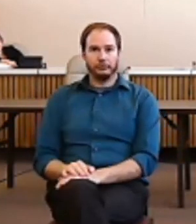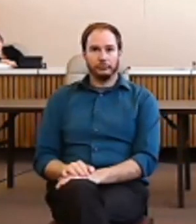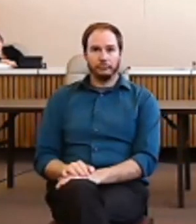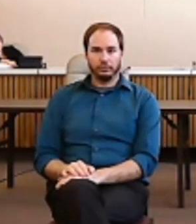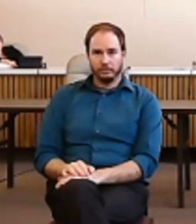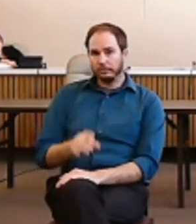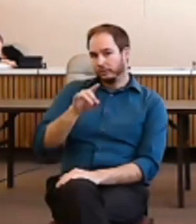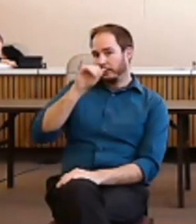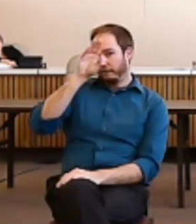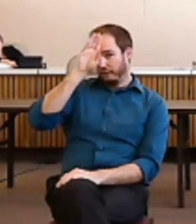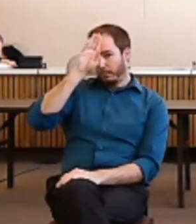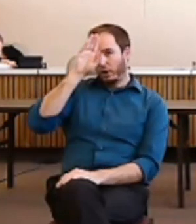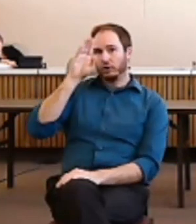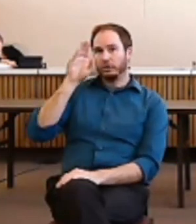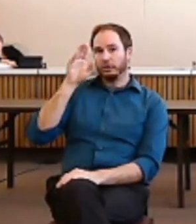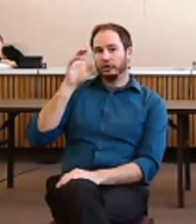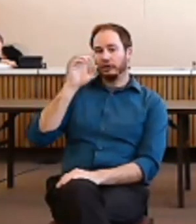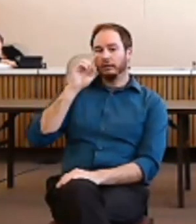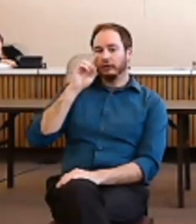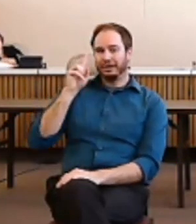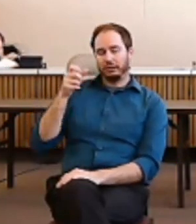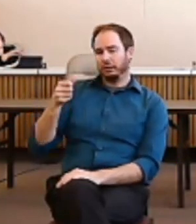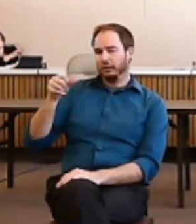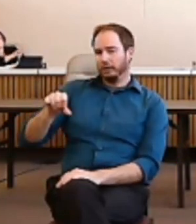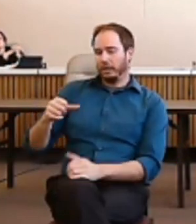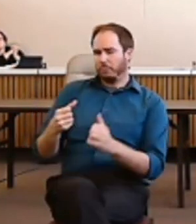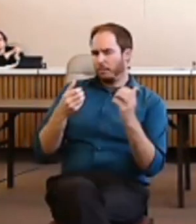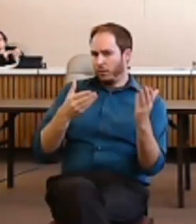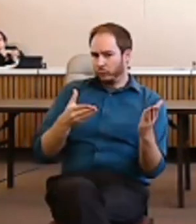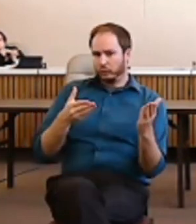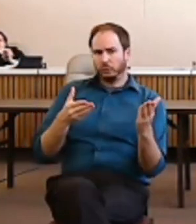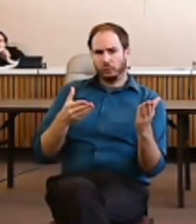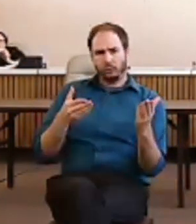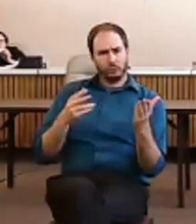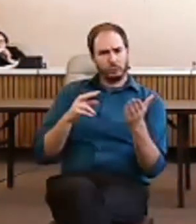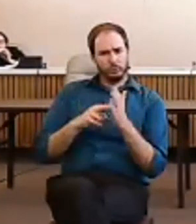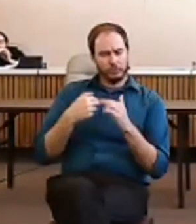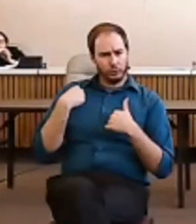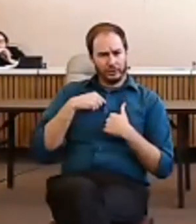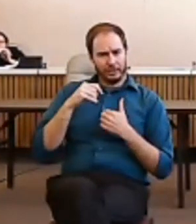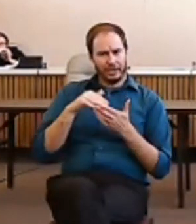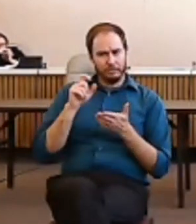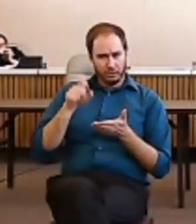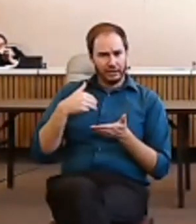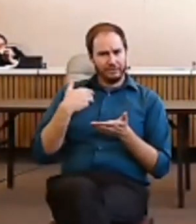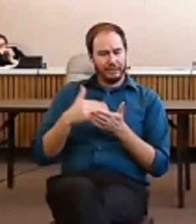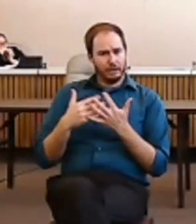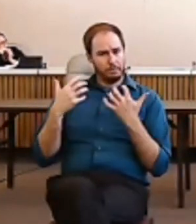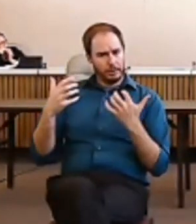Since the fire marshal is relatively denying this proposal, wouldn't we need another public hearing to